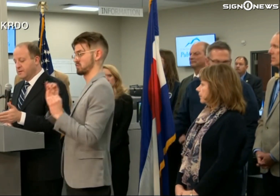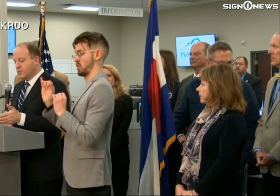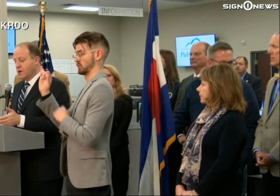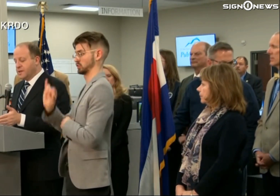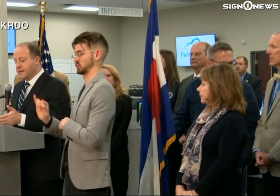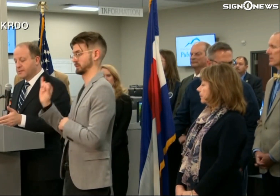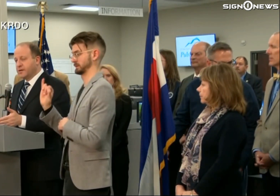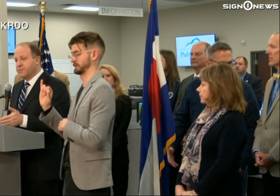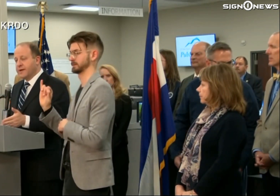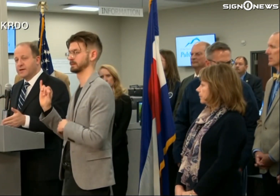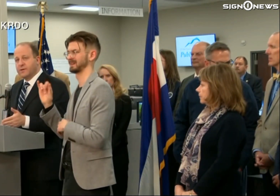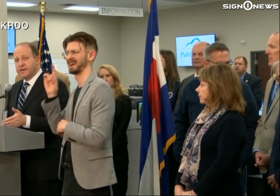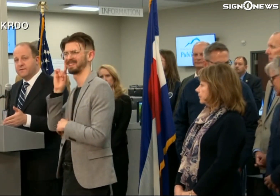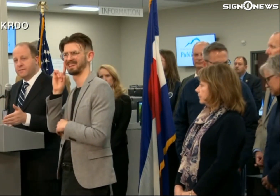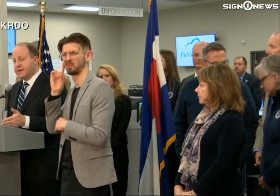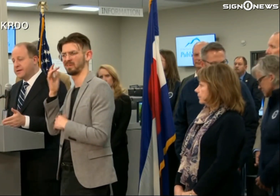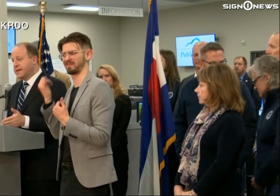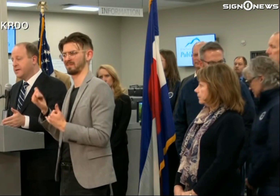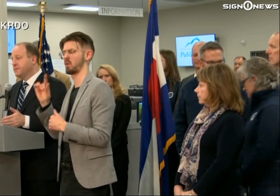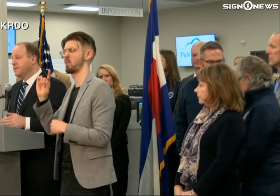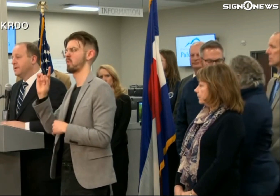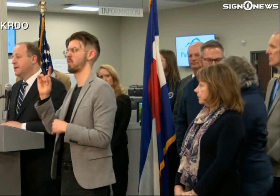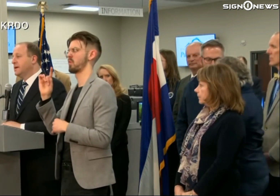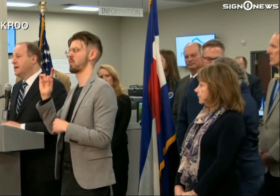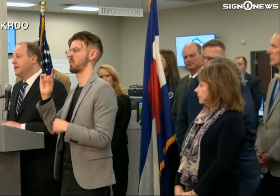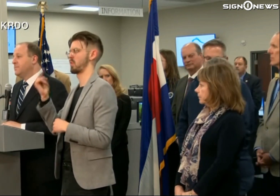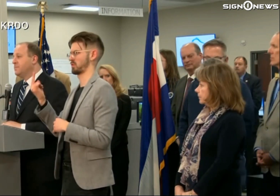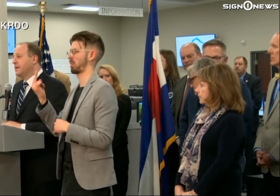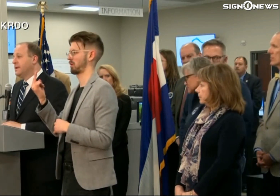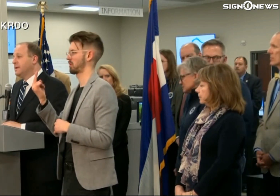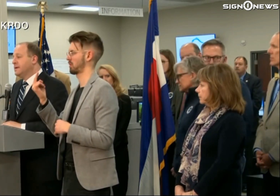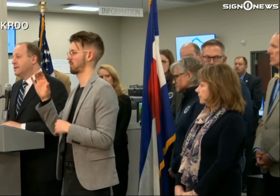a $1 copay going in for Medicaid.